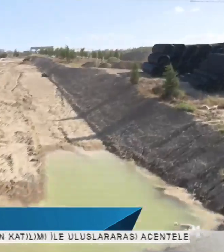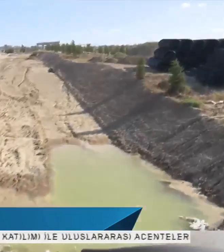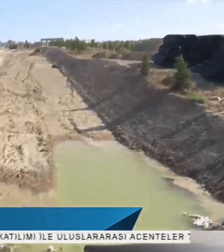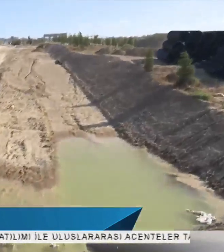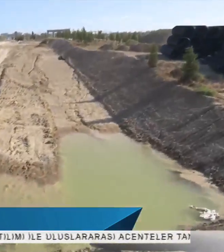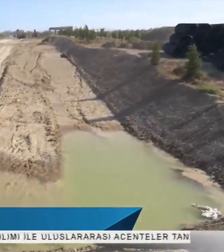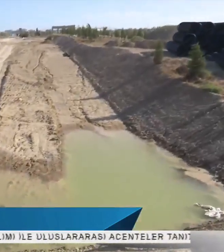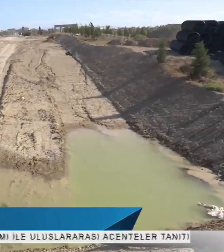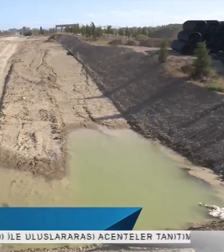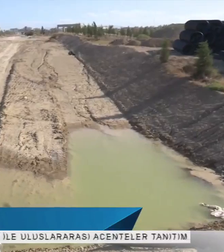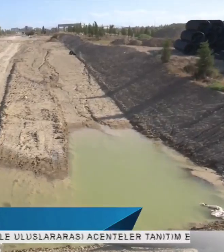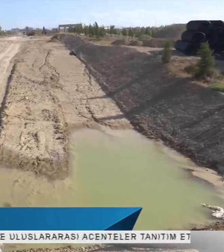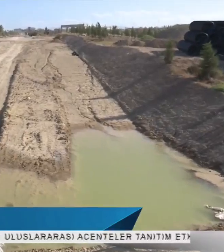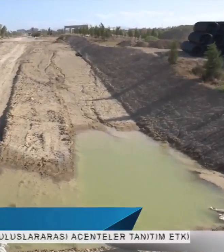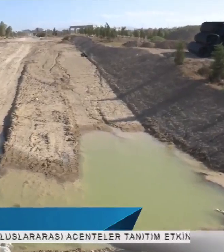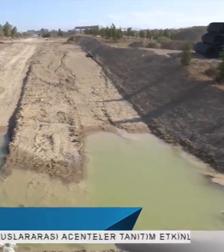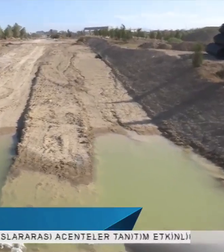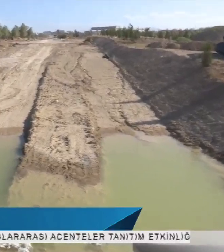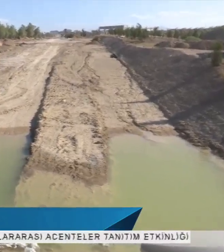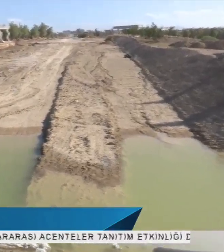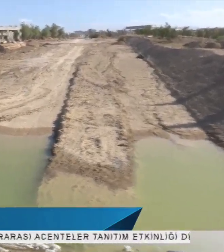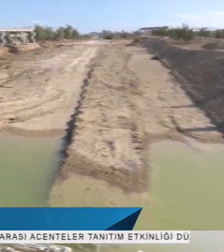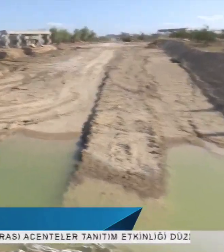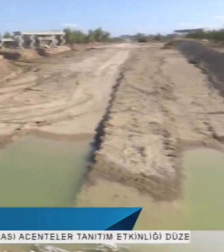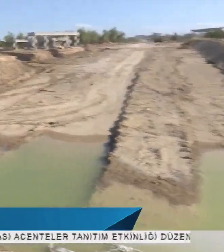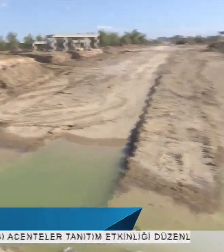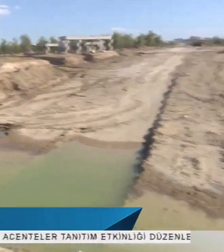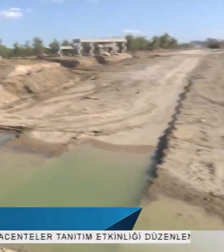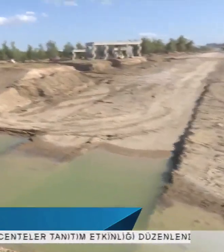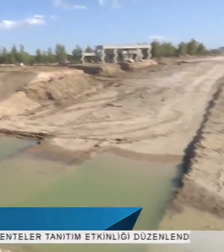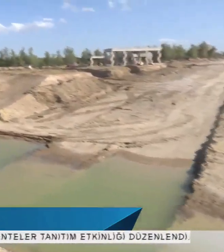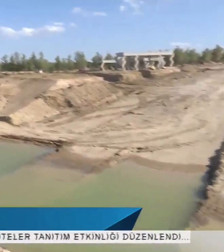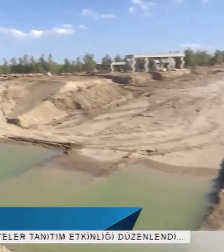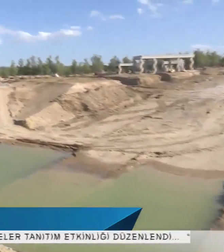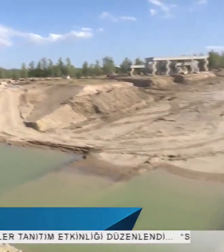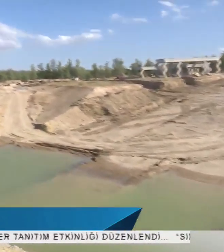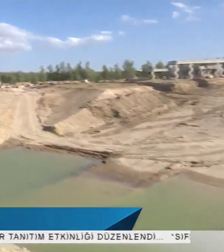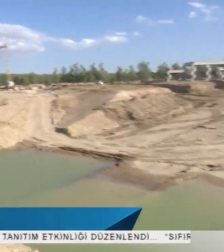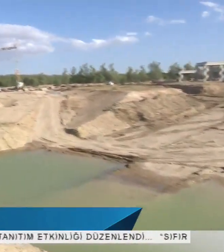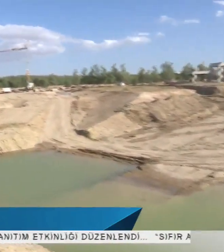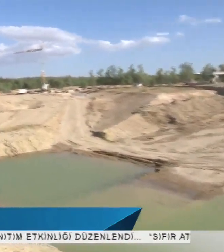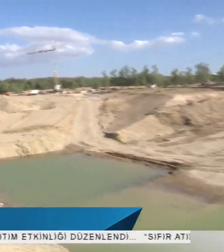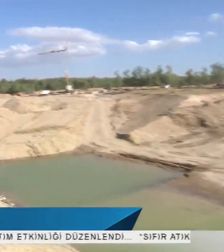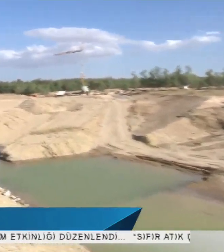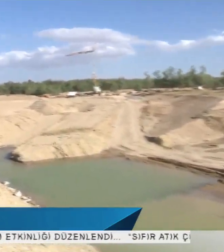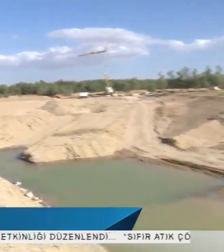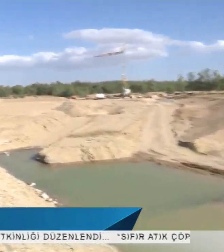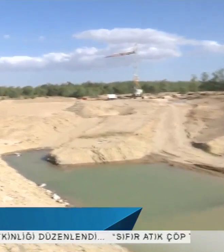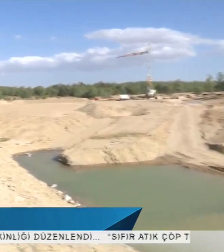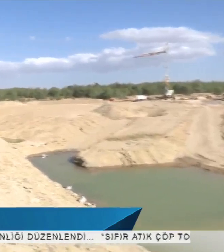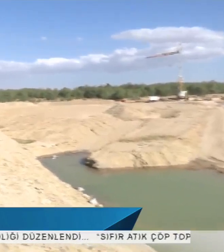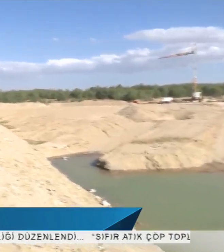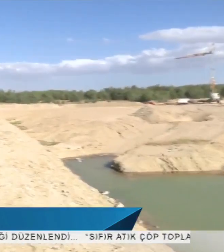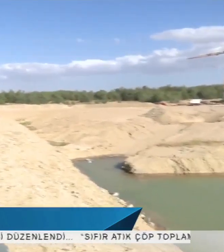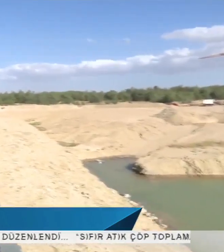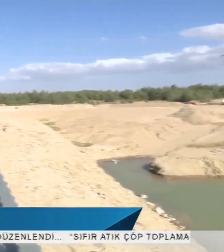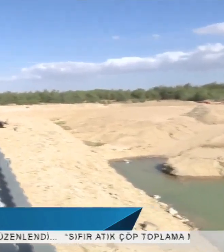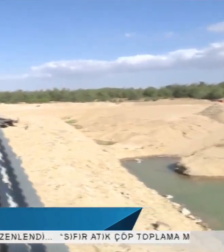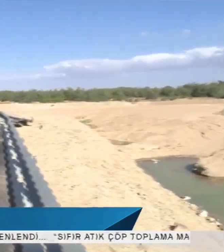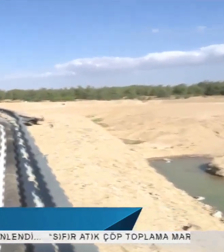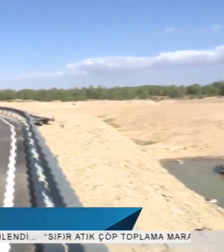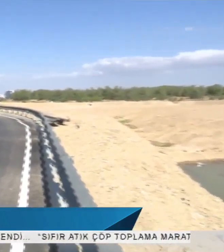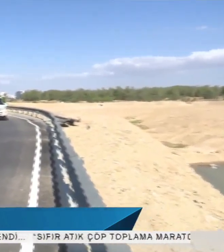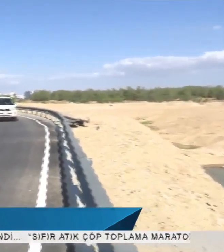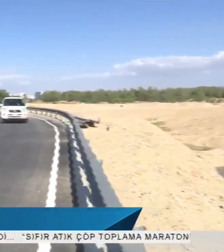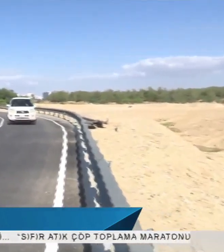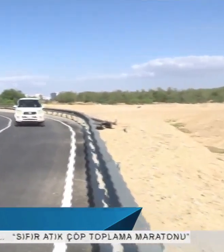underpass construction that is taking place along the Osman Örek Avenue. According to statements issued by the traffic departments, drivers who